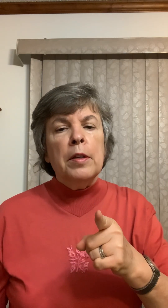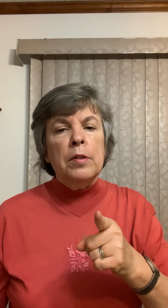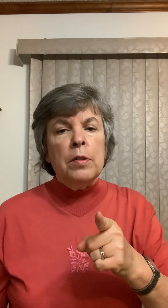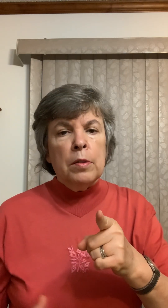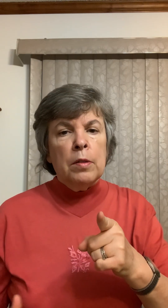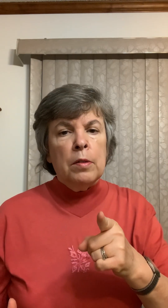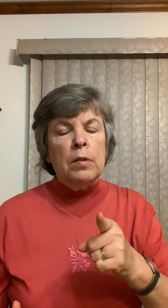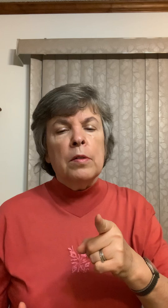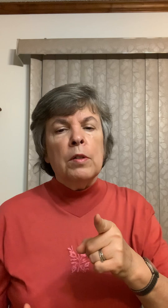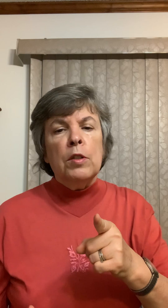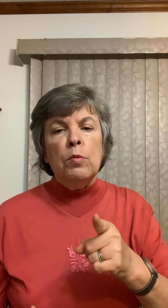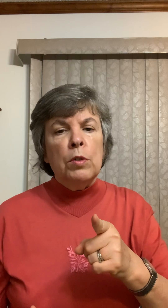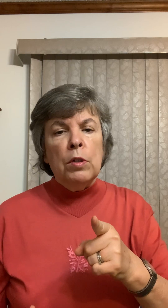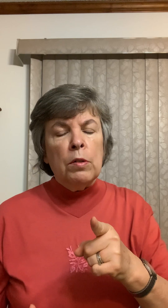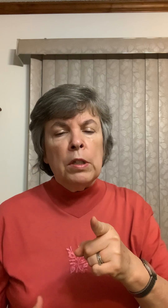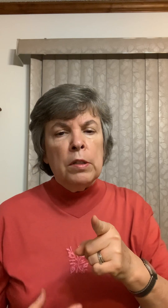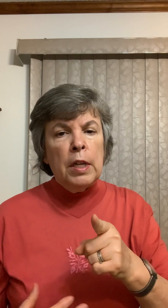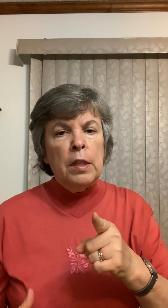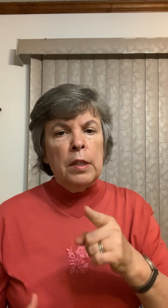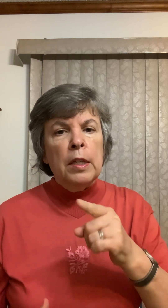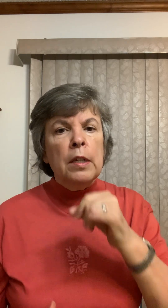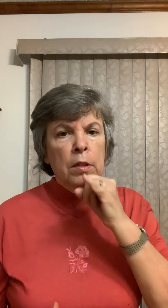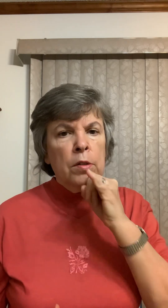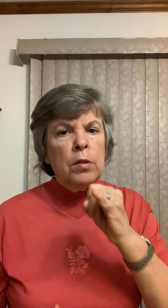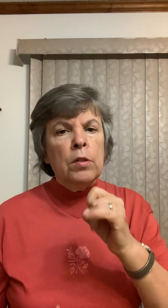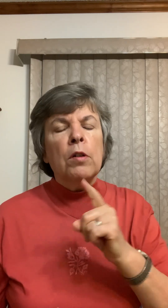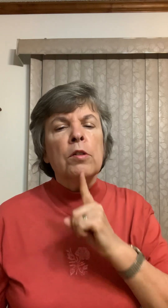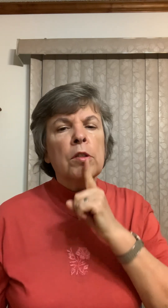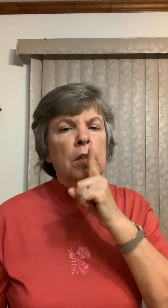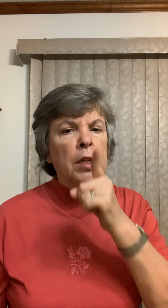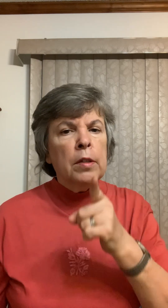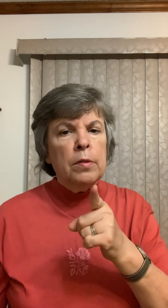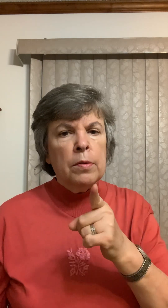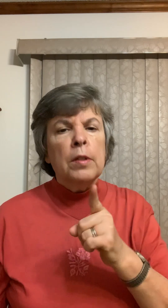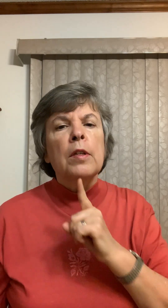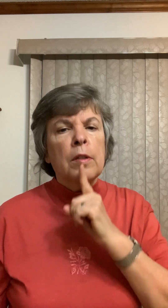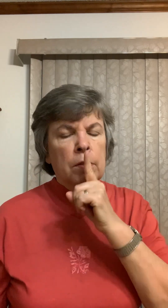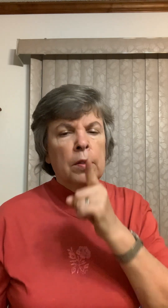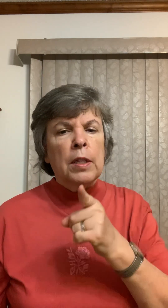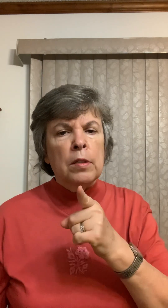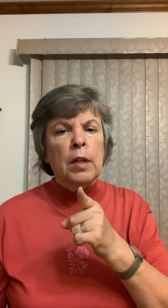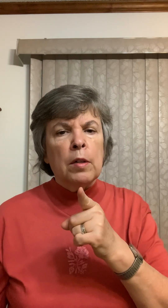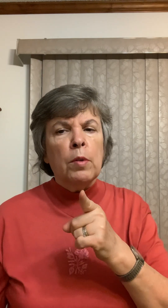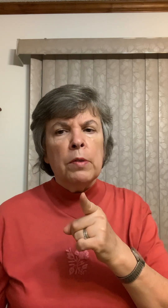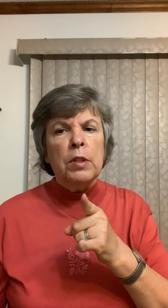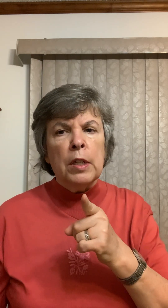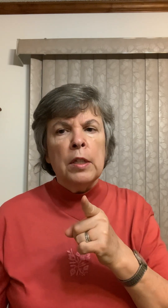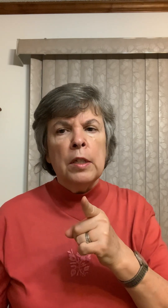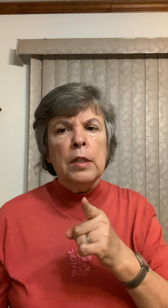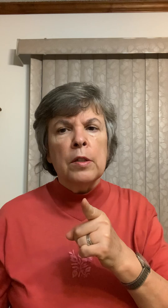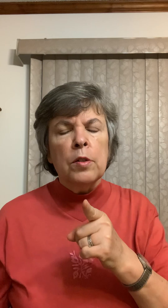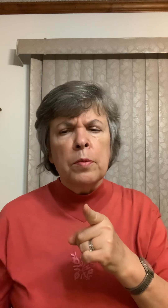is, and you don't need to say the is, you know, just say, that's like a way of saying he is.